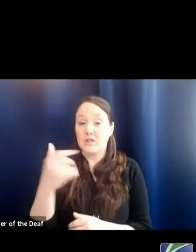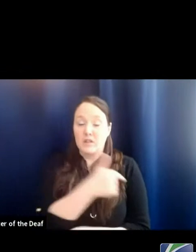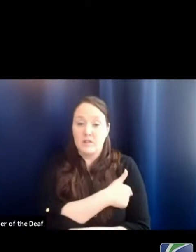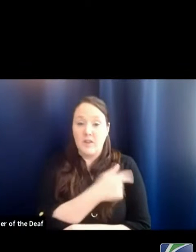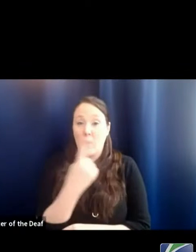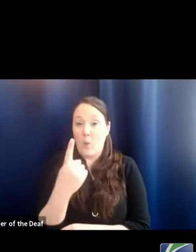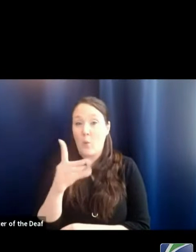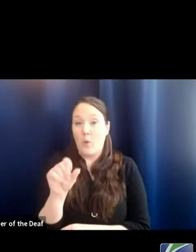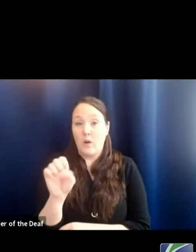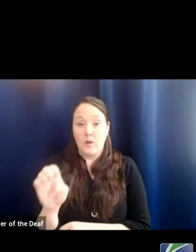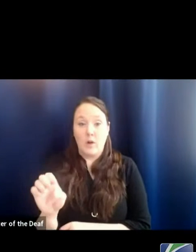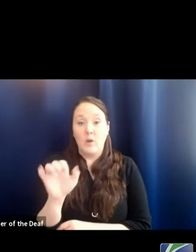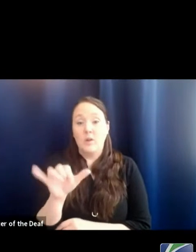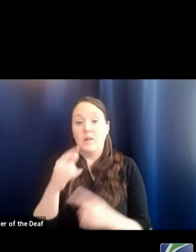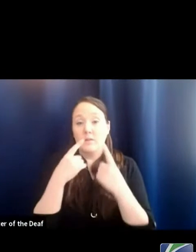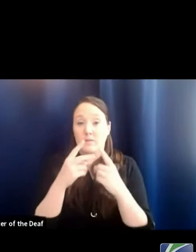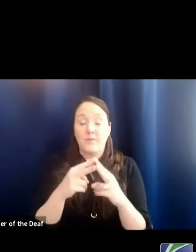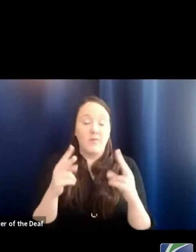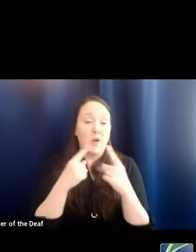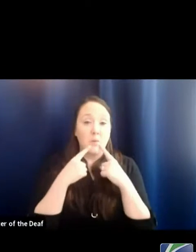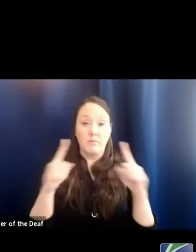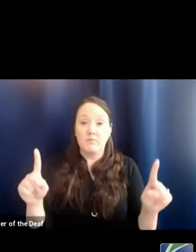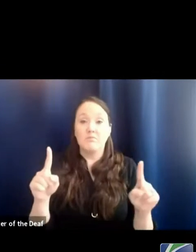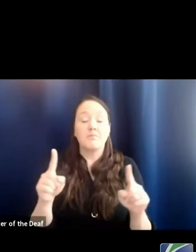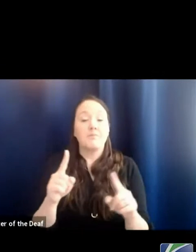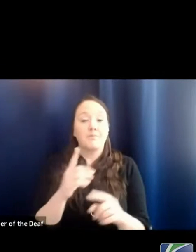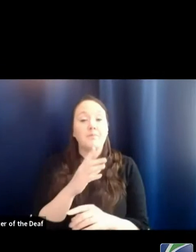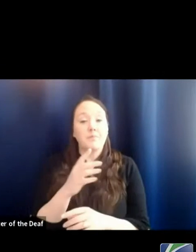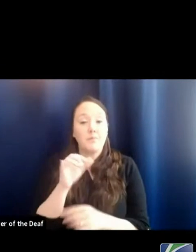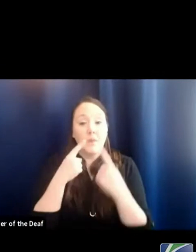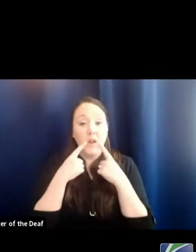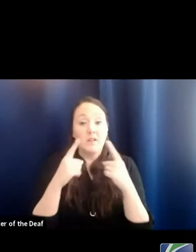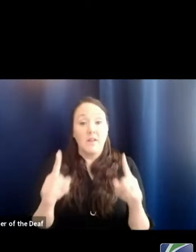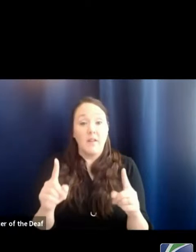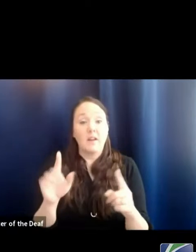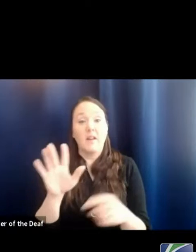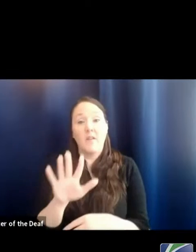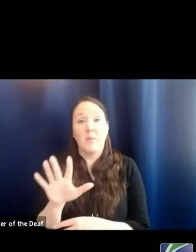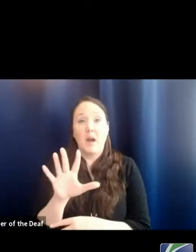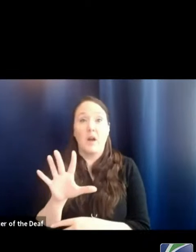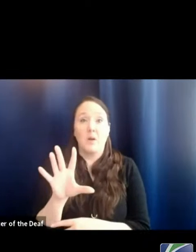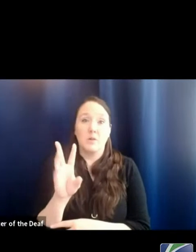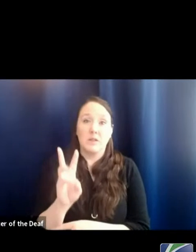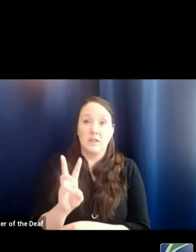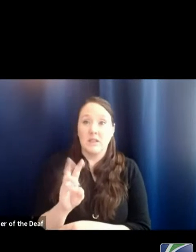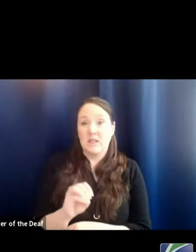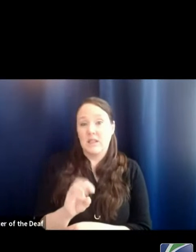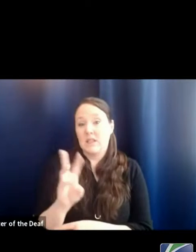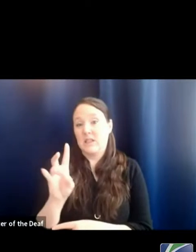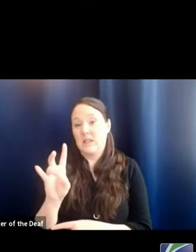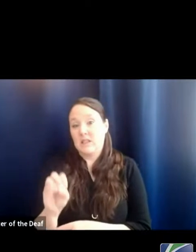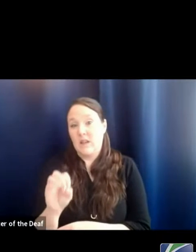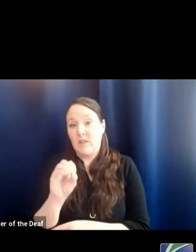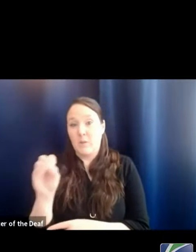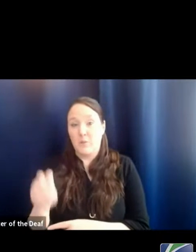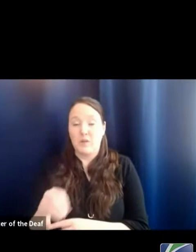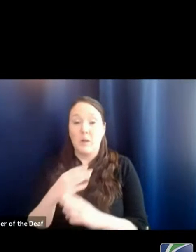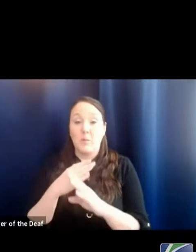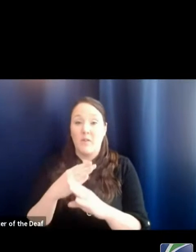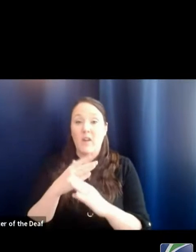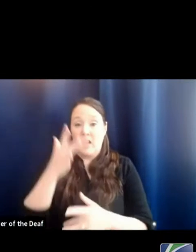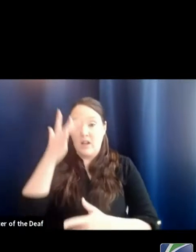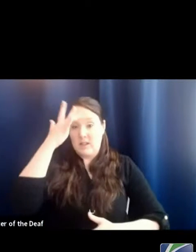one-dose vaccine, is a very effective vaccine. It is effective and about 60 to 70% effective in preventing disease, but